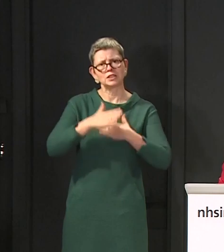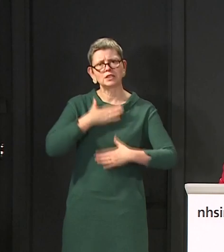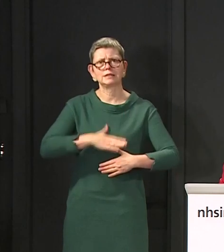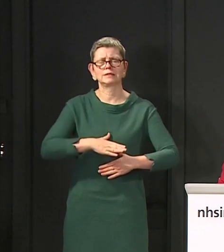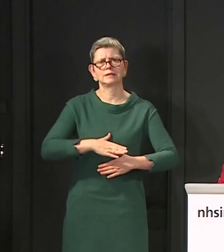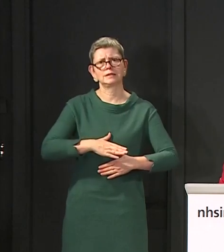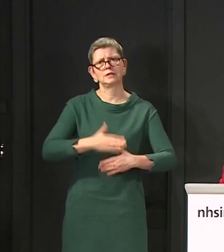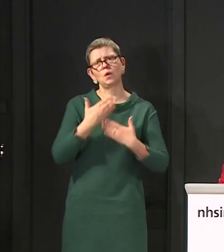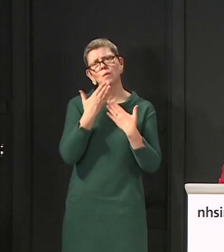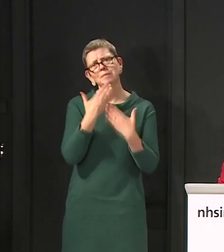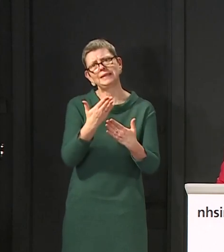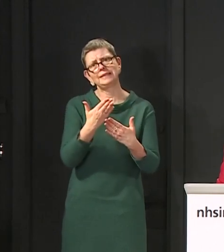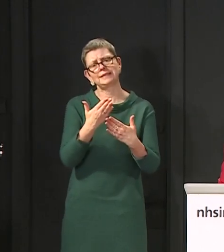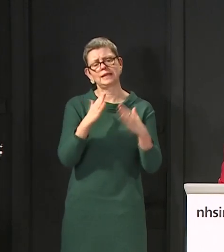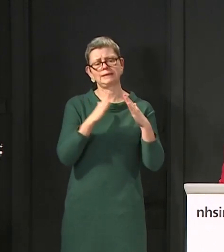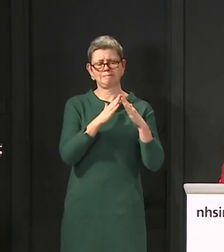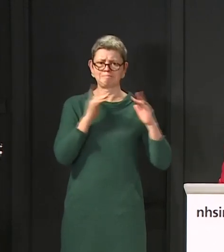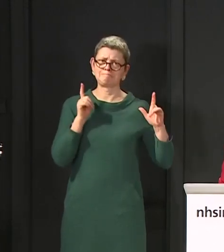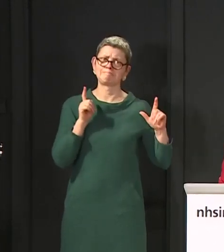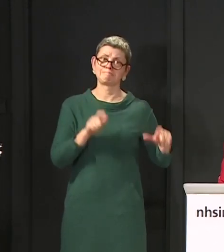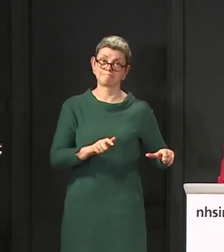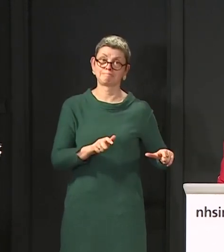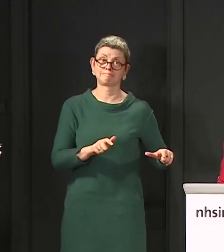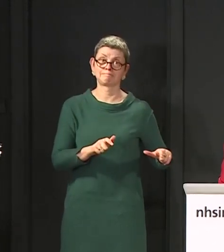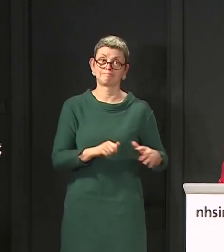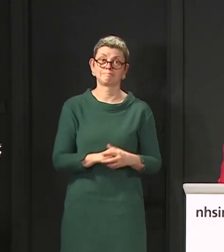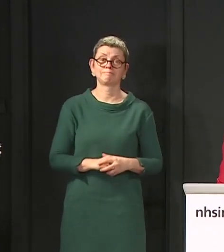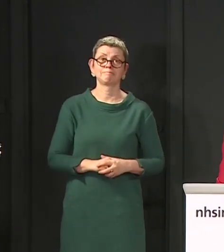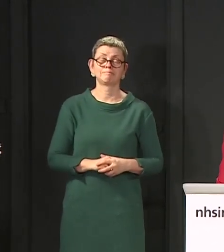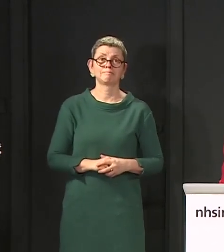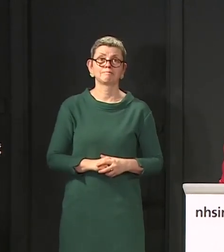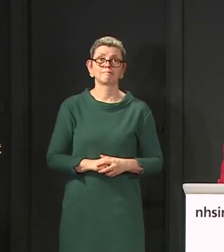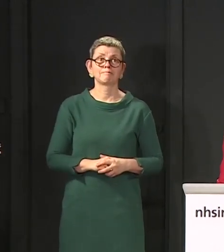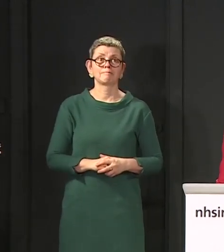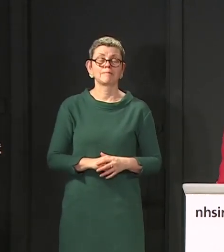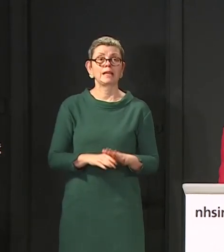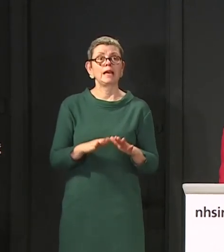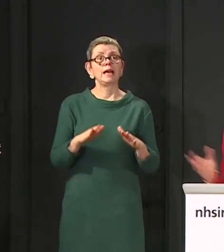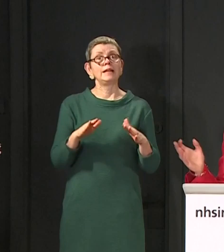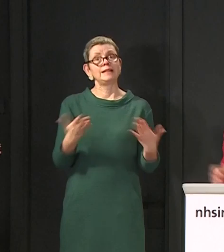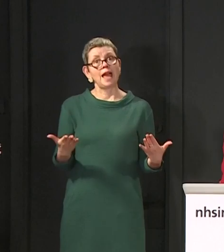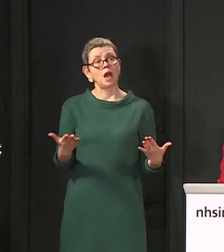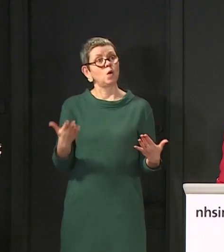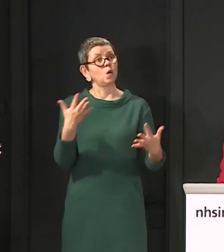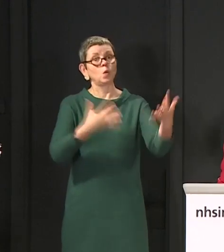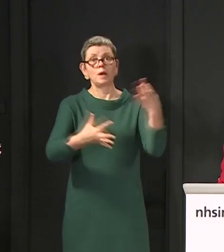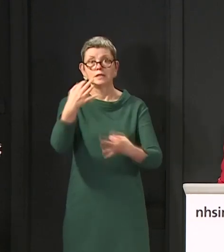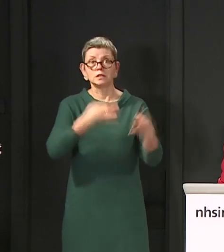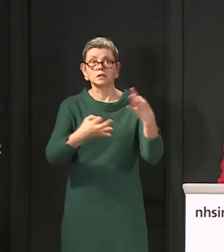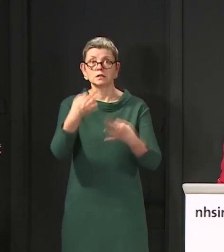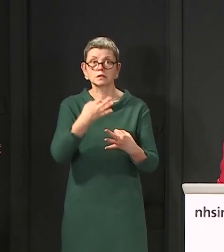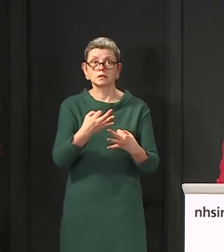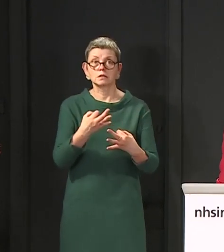for now, stay at home. I'm now going to go to questions. I'm joined,